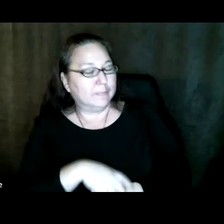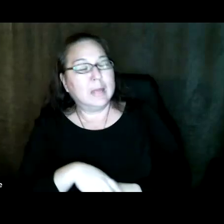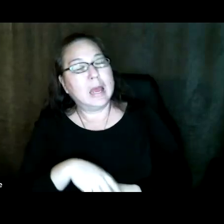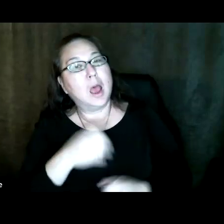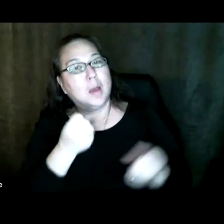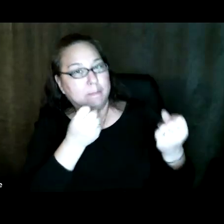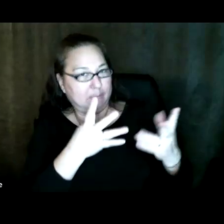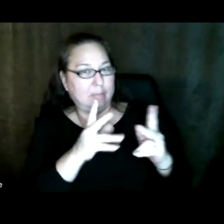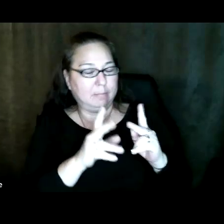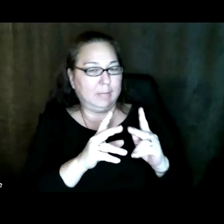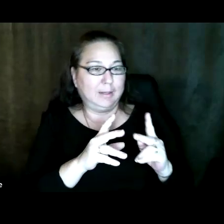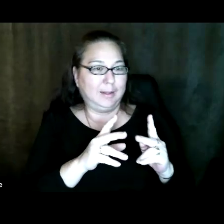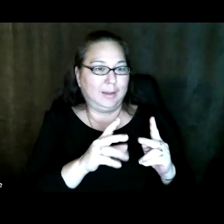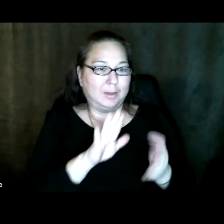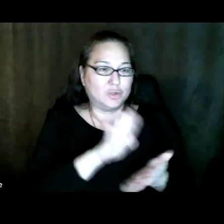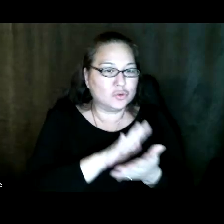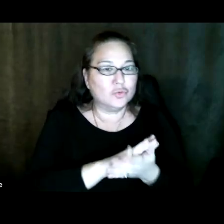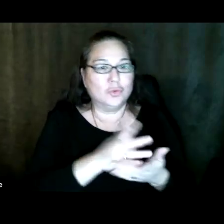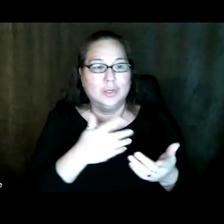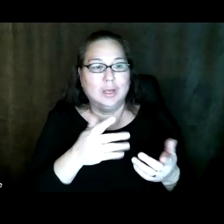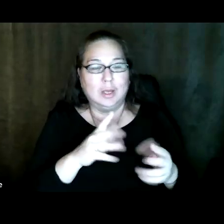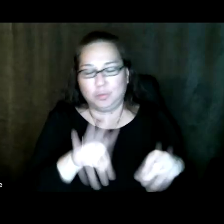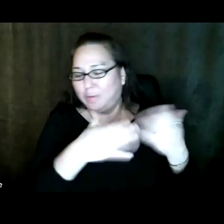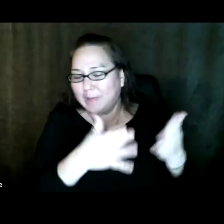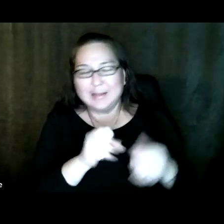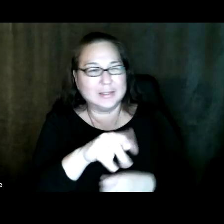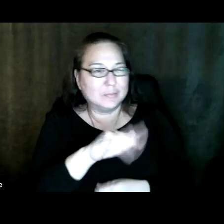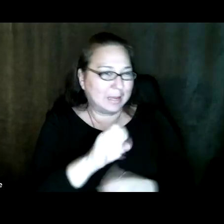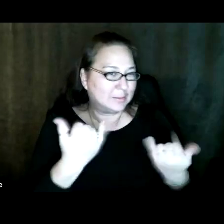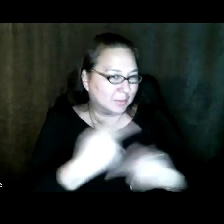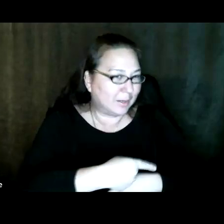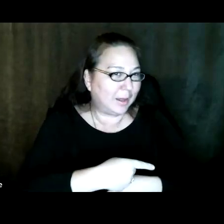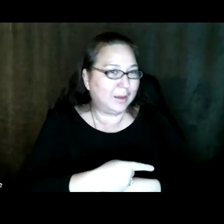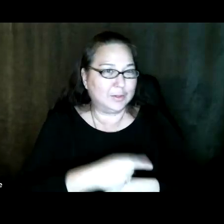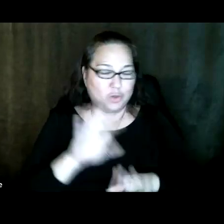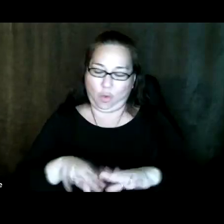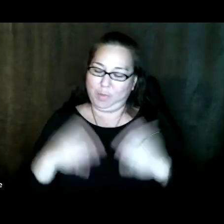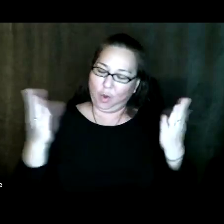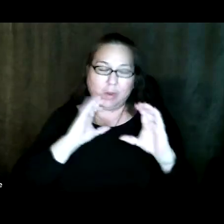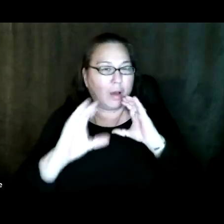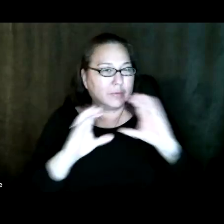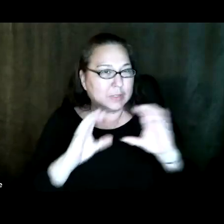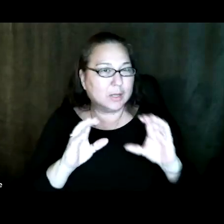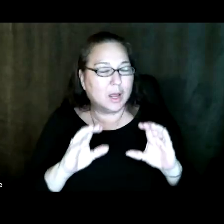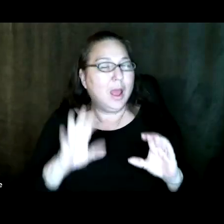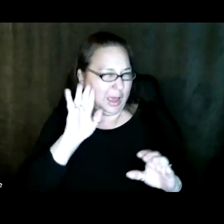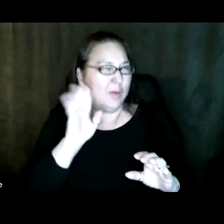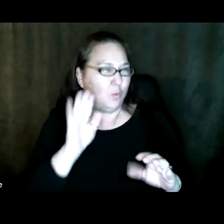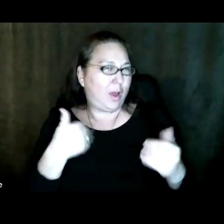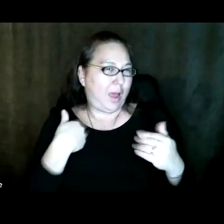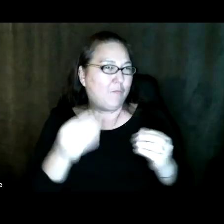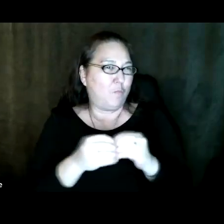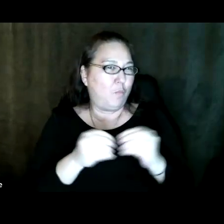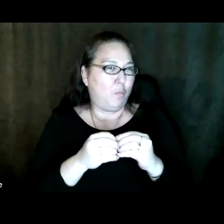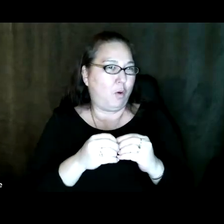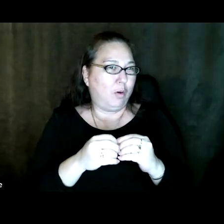today for students to be able to have some conversation. And we think that that will be more so in the days to come. BSAC